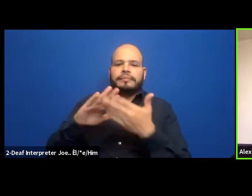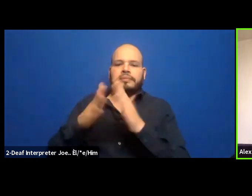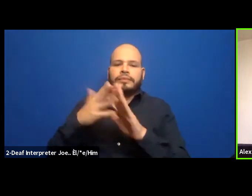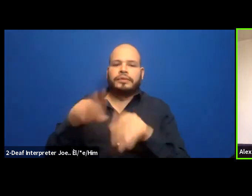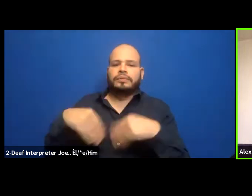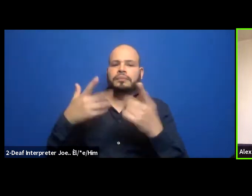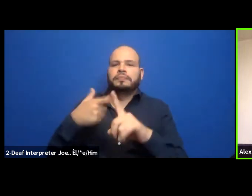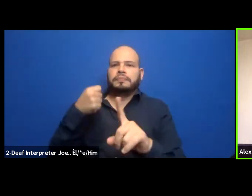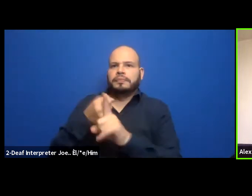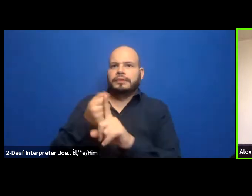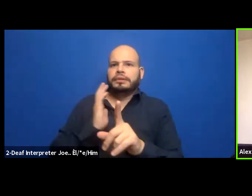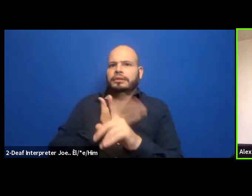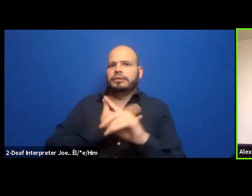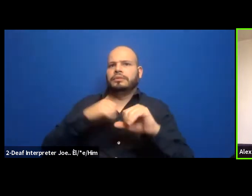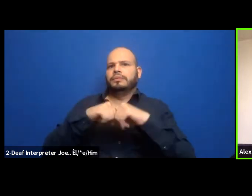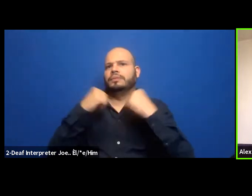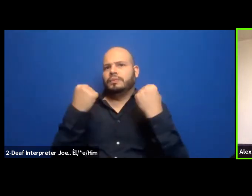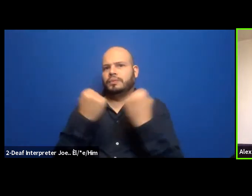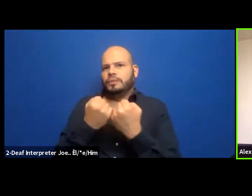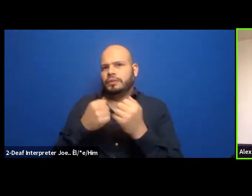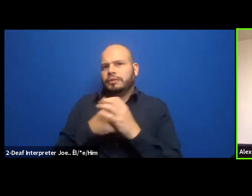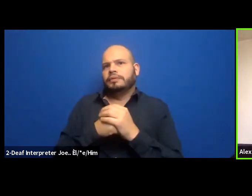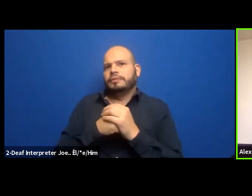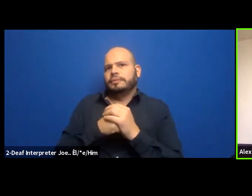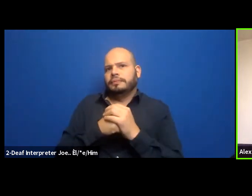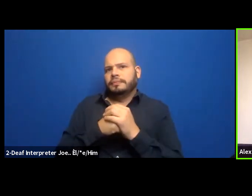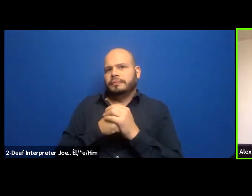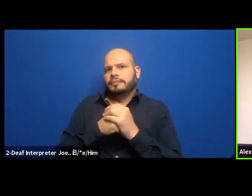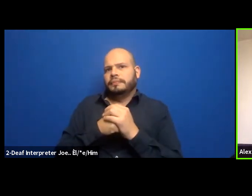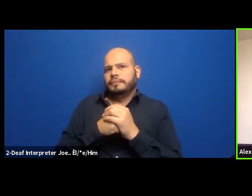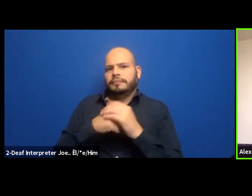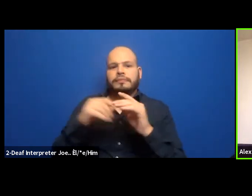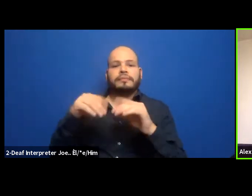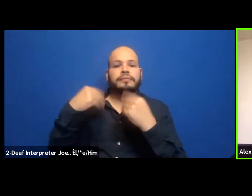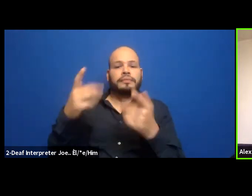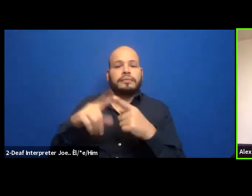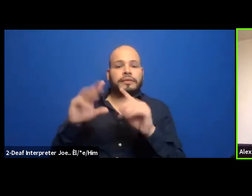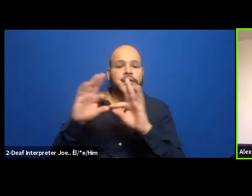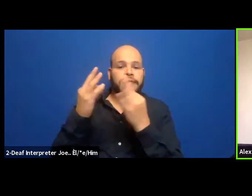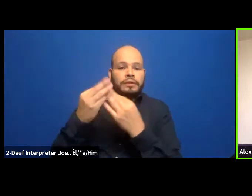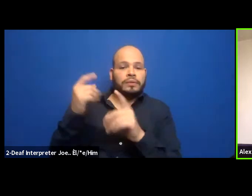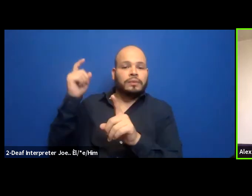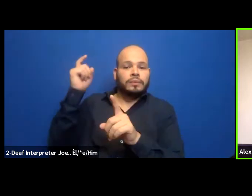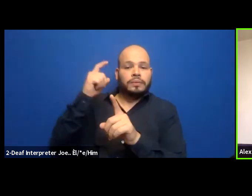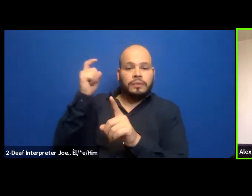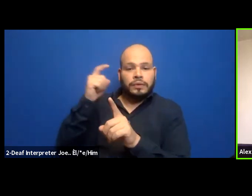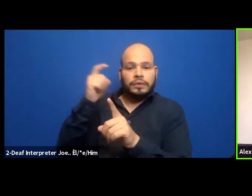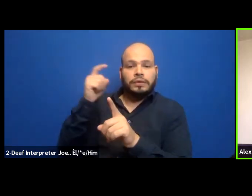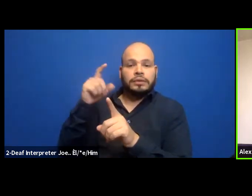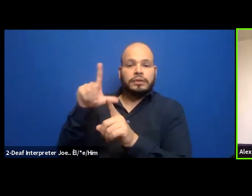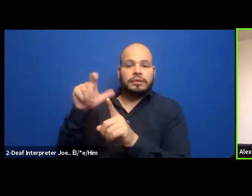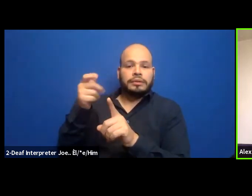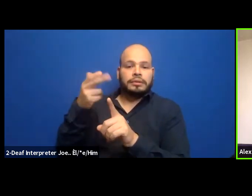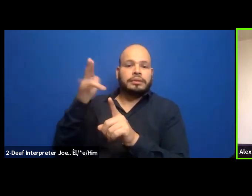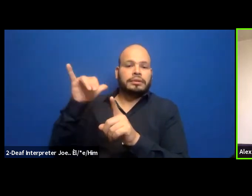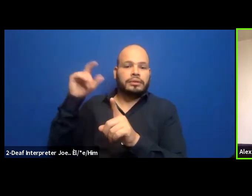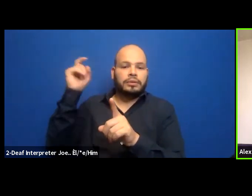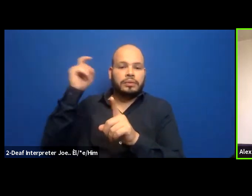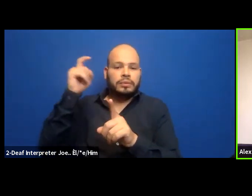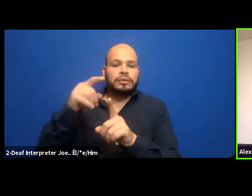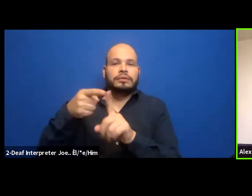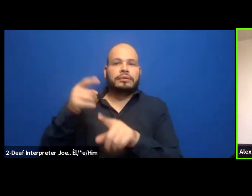wisdom from Mississippi, Honduras, Haiti, Jamaica, Puerto